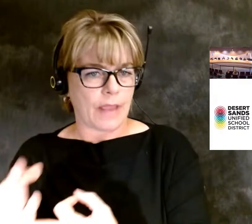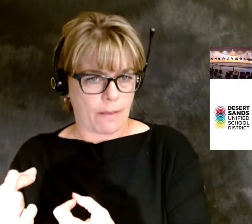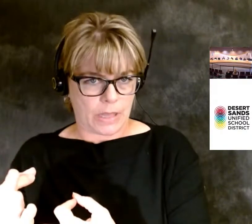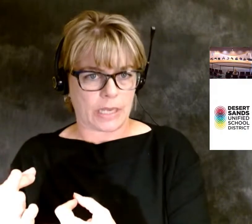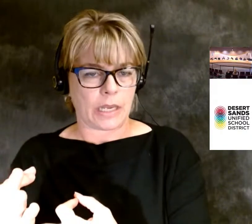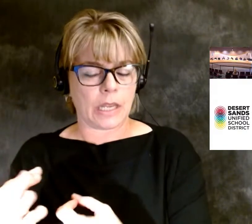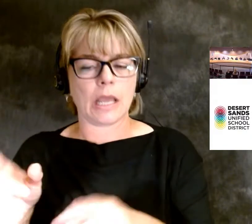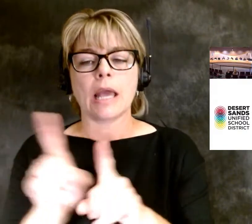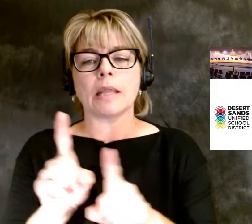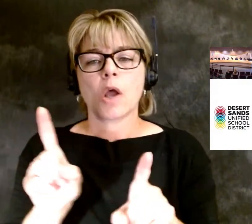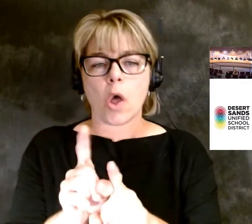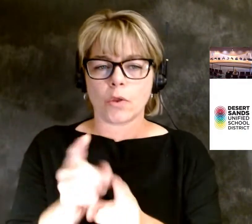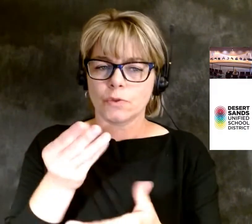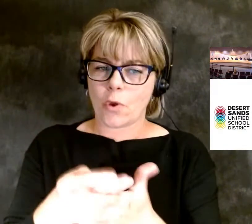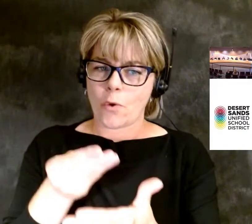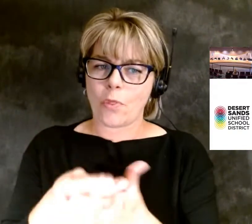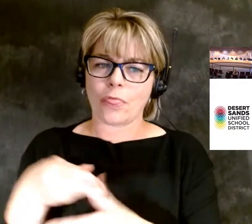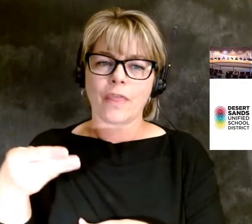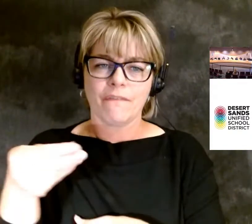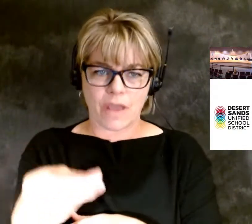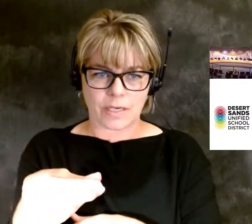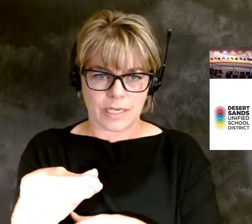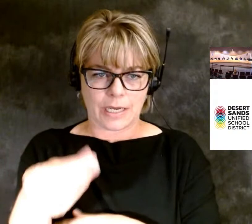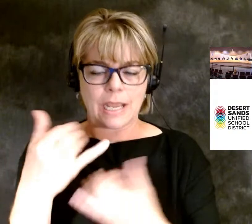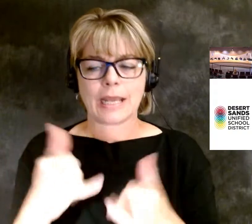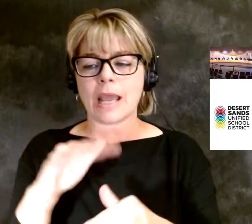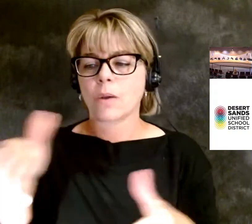which I will now introduce Mr. Jordan Aquino,